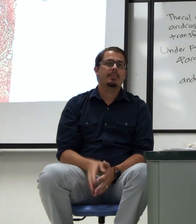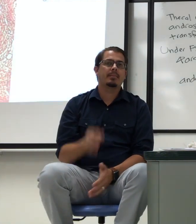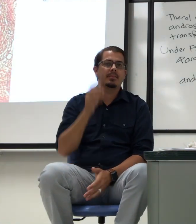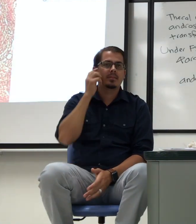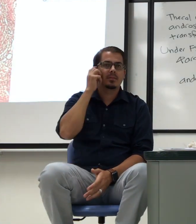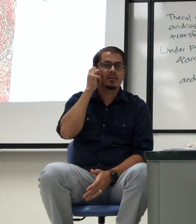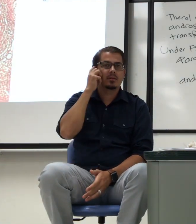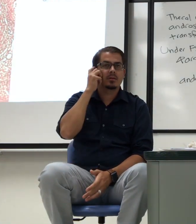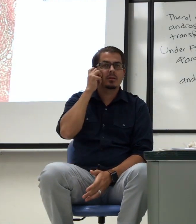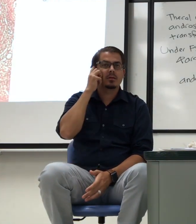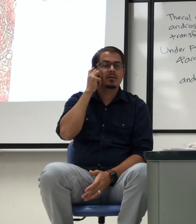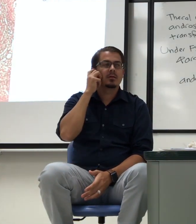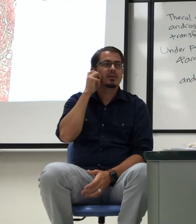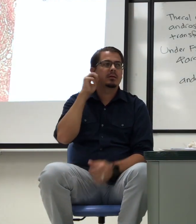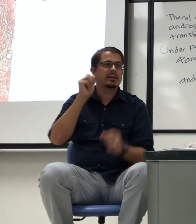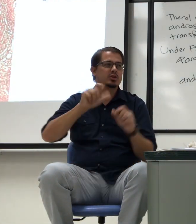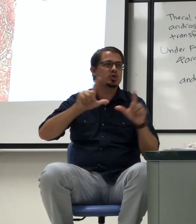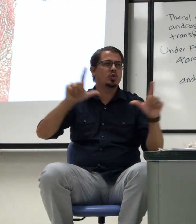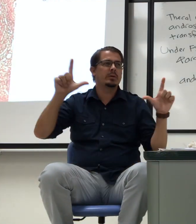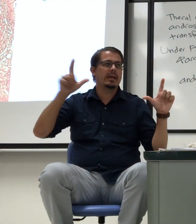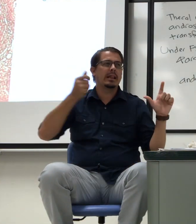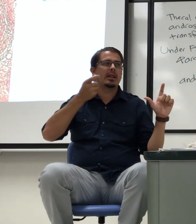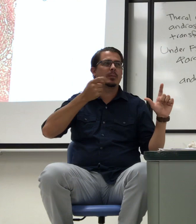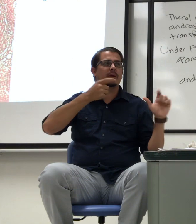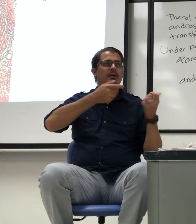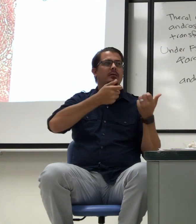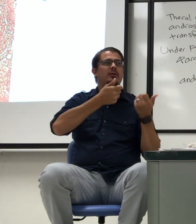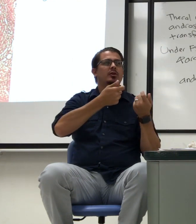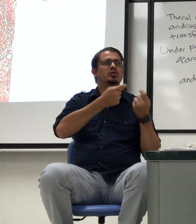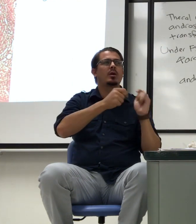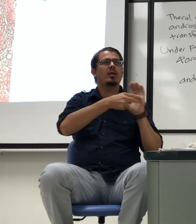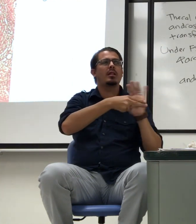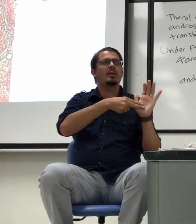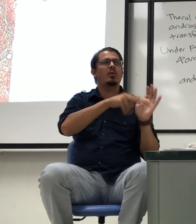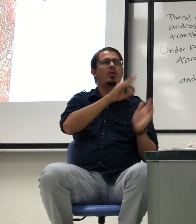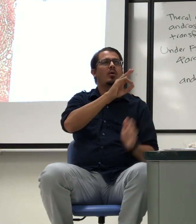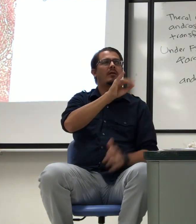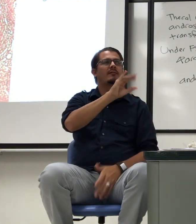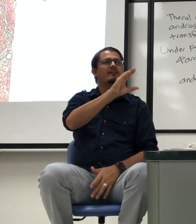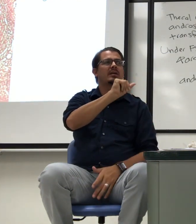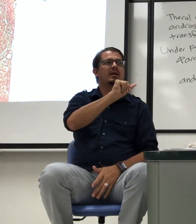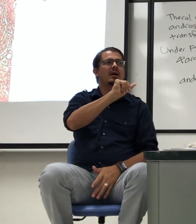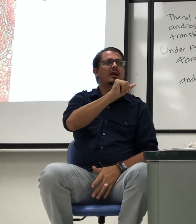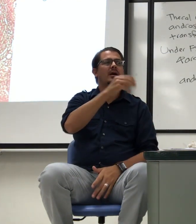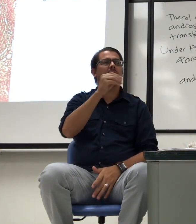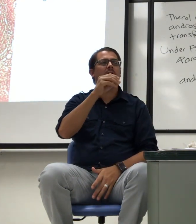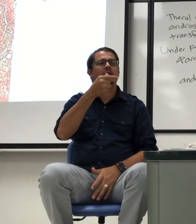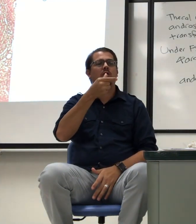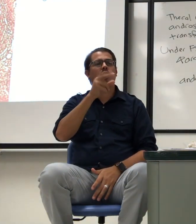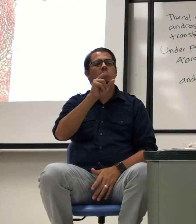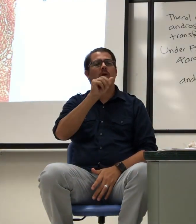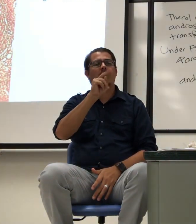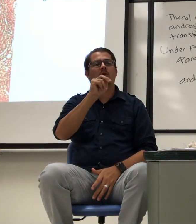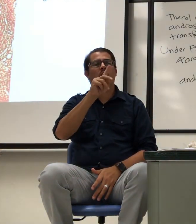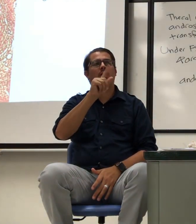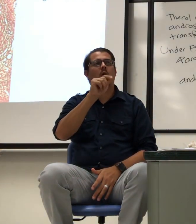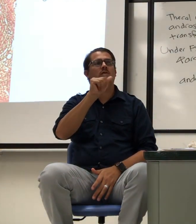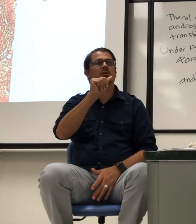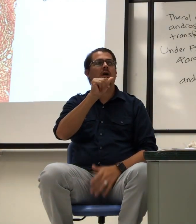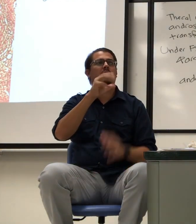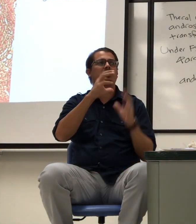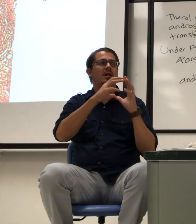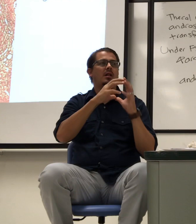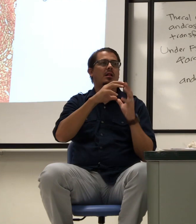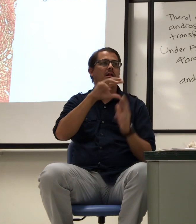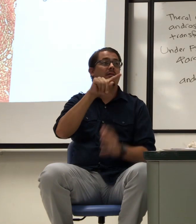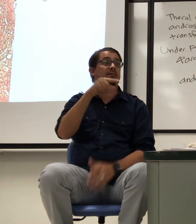I kind of zoomed in just a little bit, and I tried to label for you theca and granulosa cells. There and there.